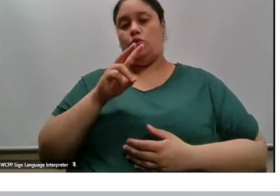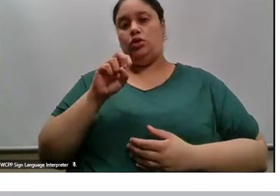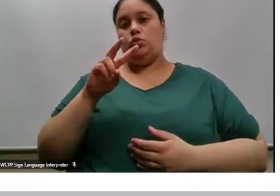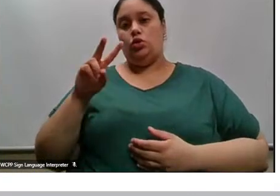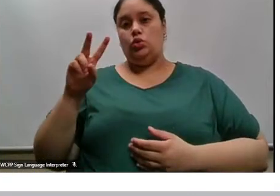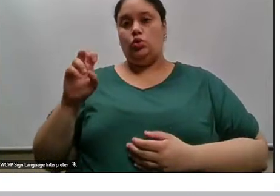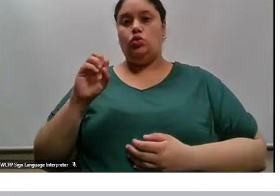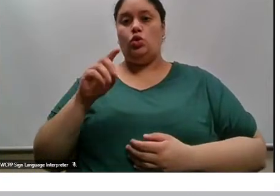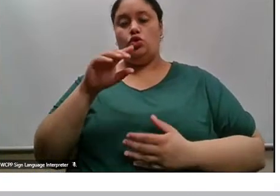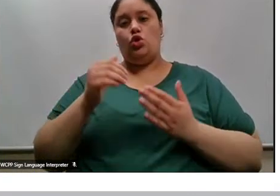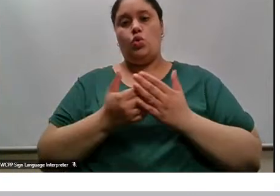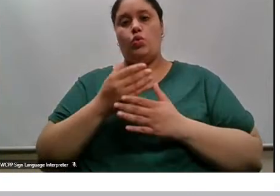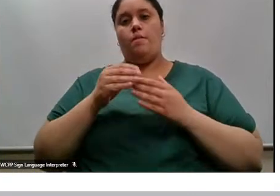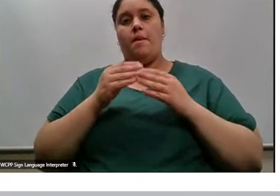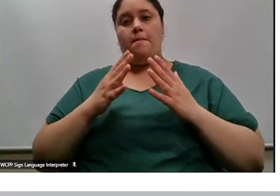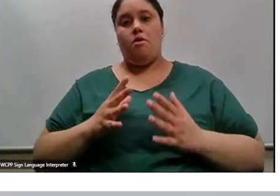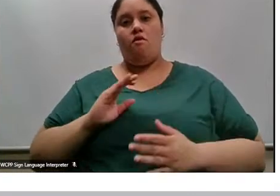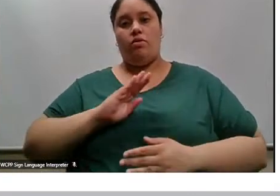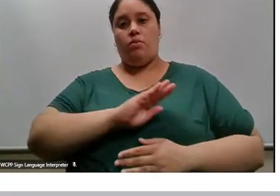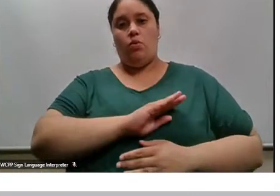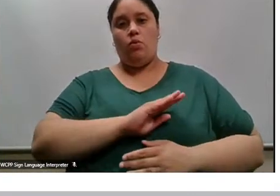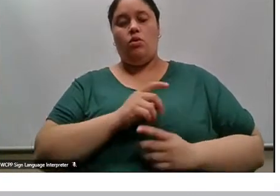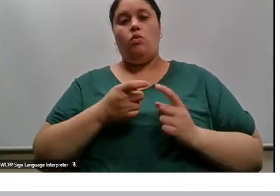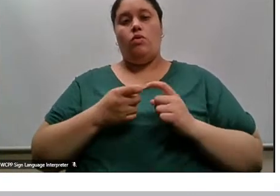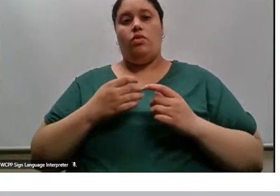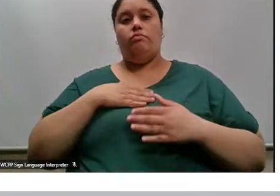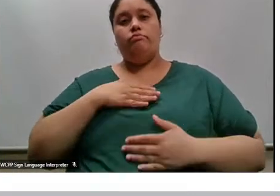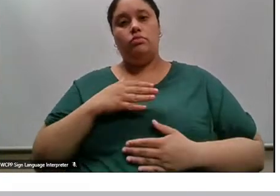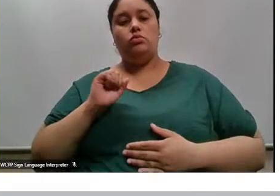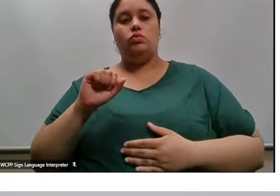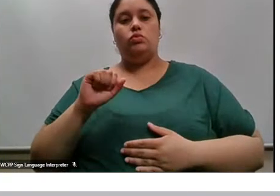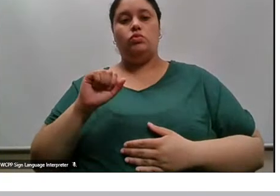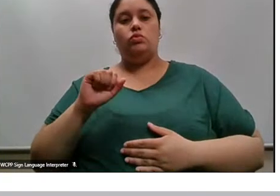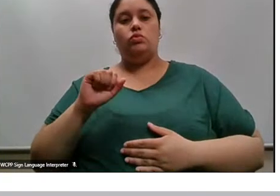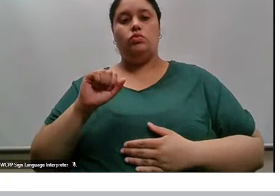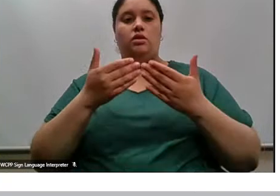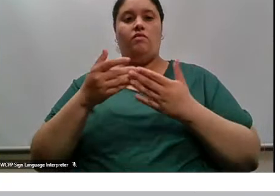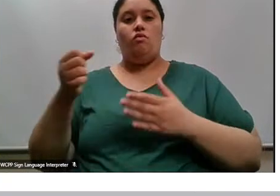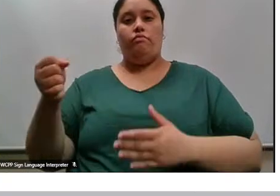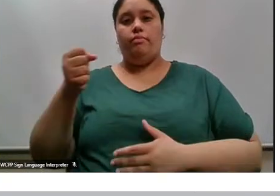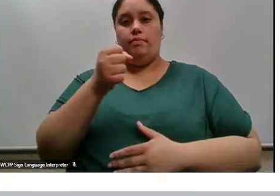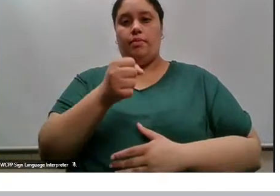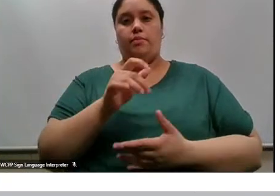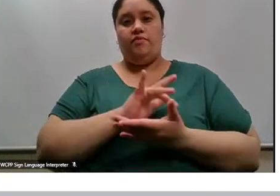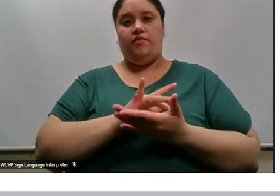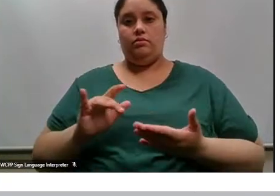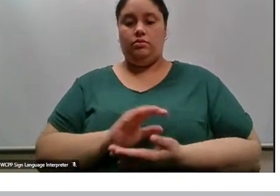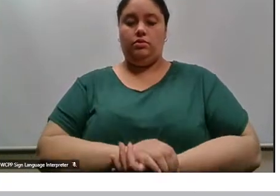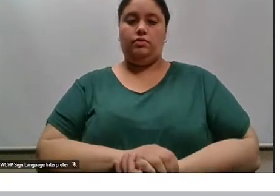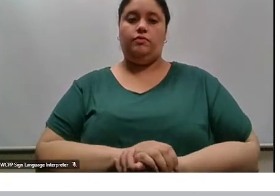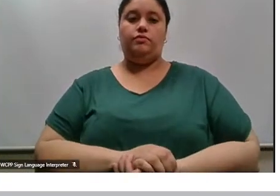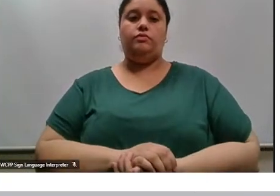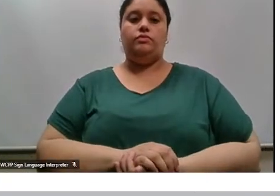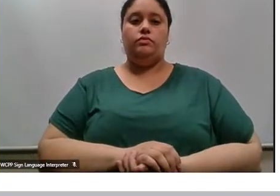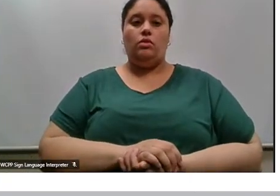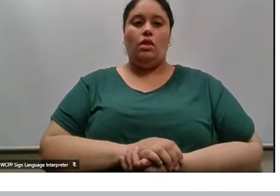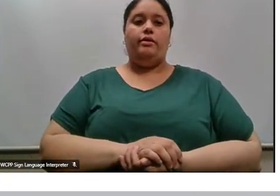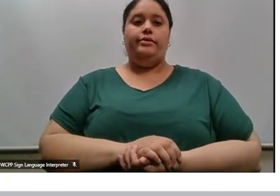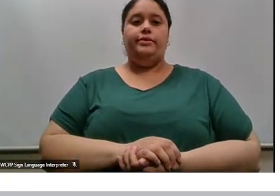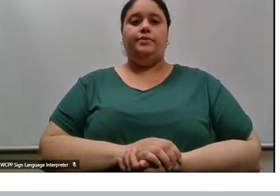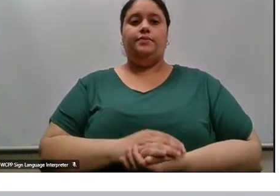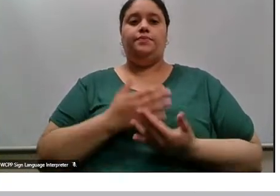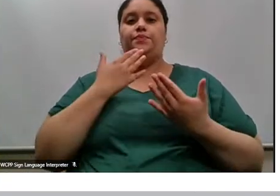2022, so she's a new member of the board, with appreciation to the standing committee for filling that vacancy. Thank